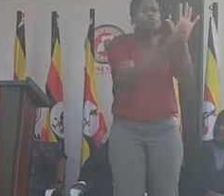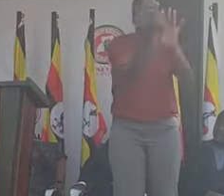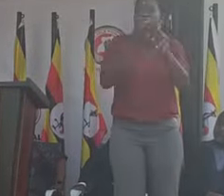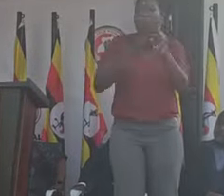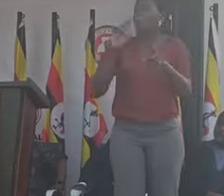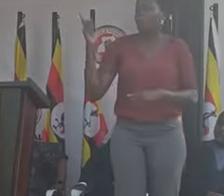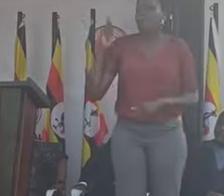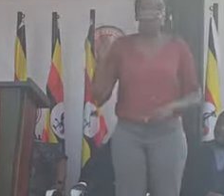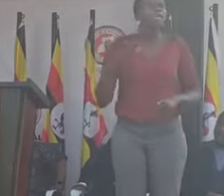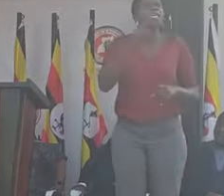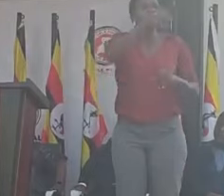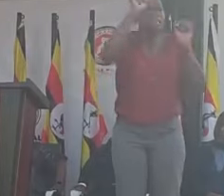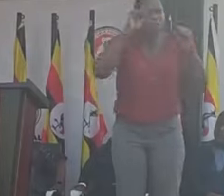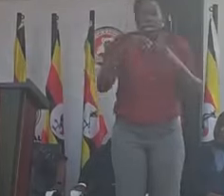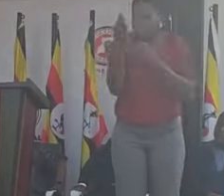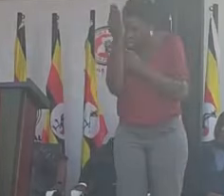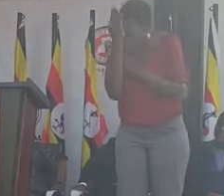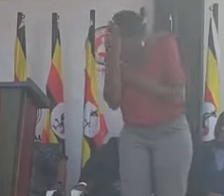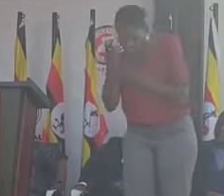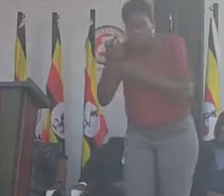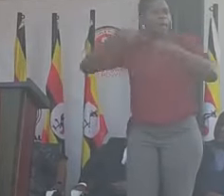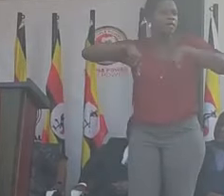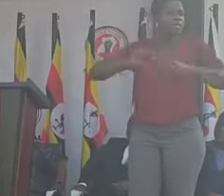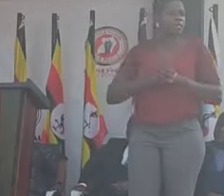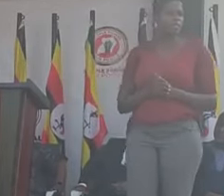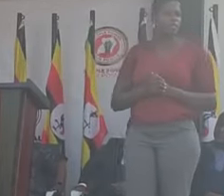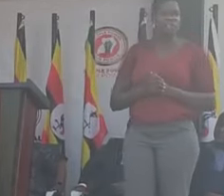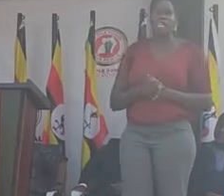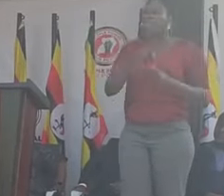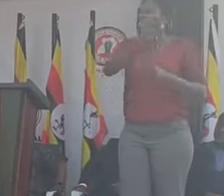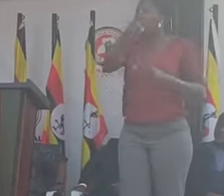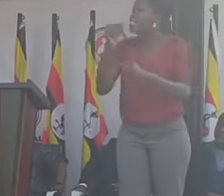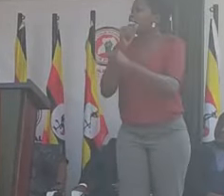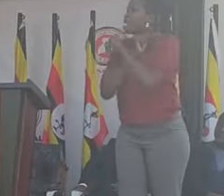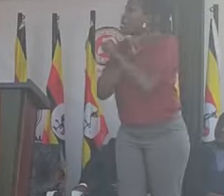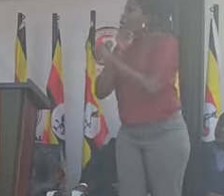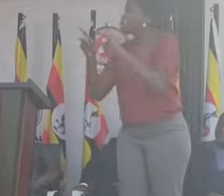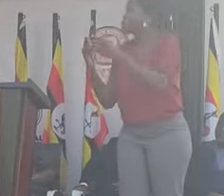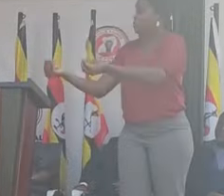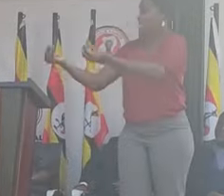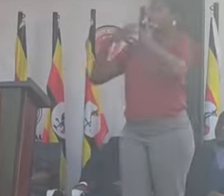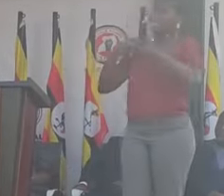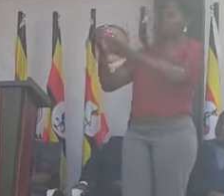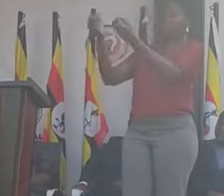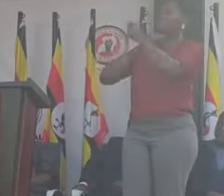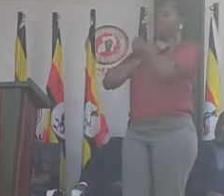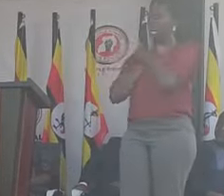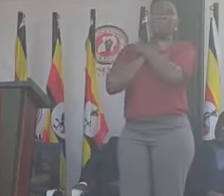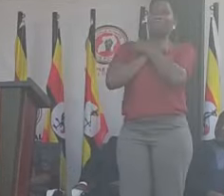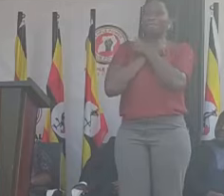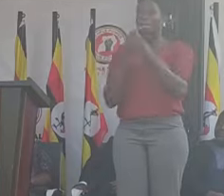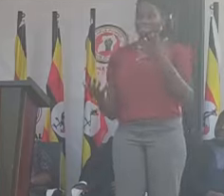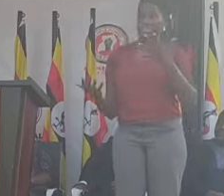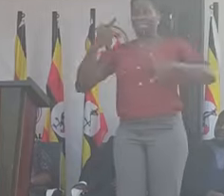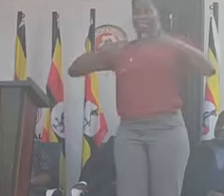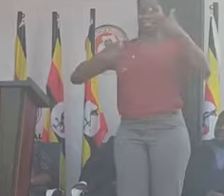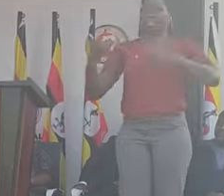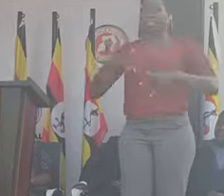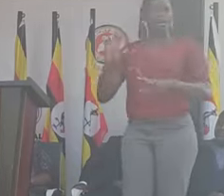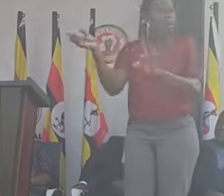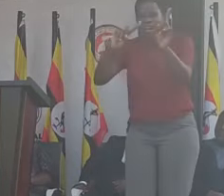comrades is supposed to humble us. Okwagala kuno kubatu wade te kugezanga kone kukuwanika amampati.